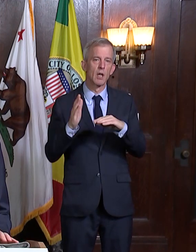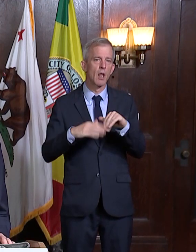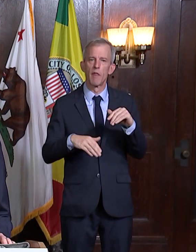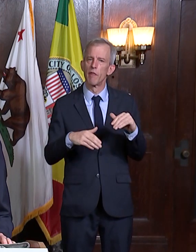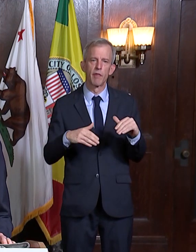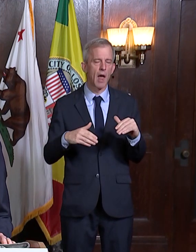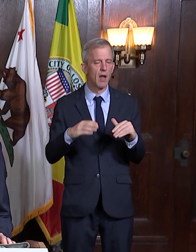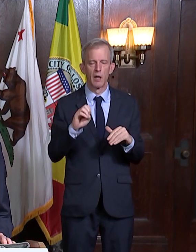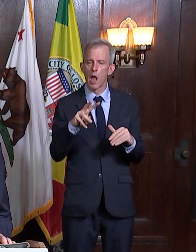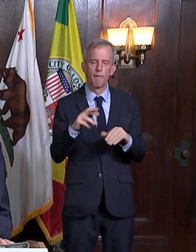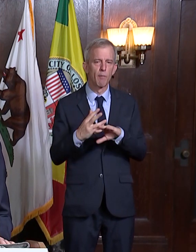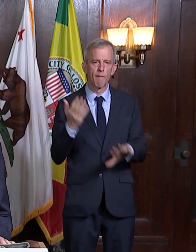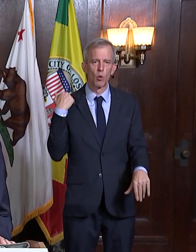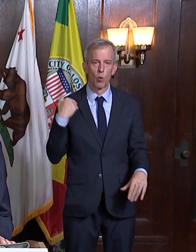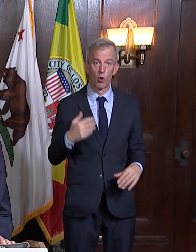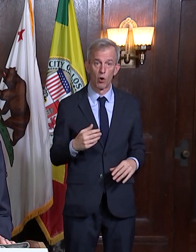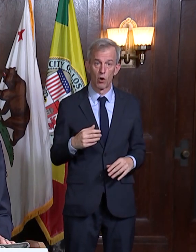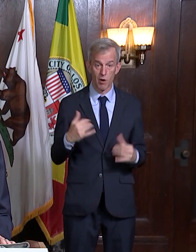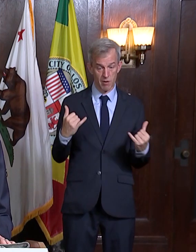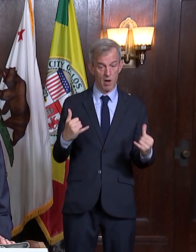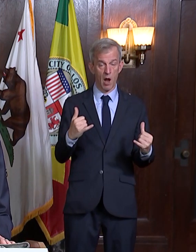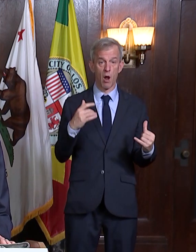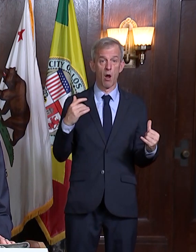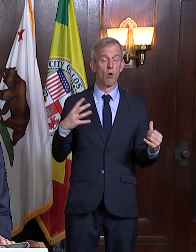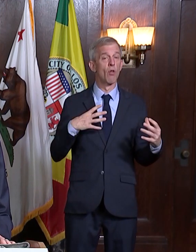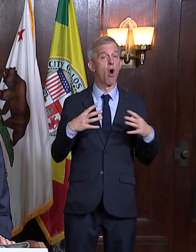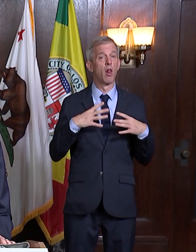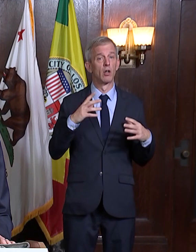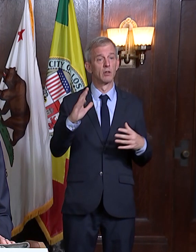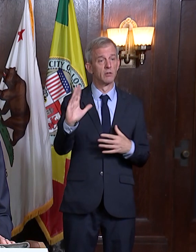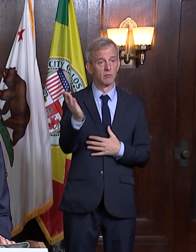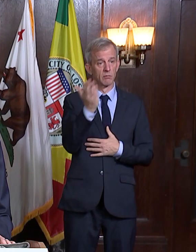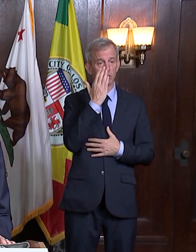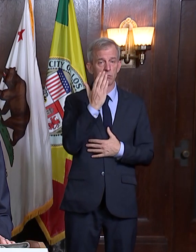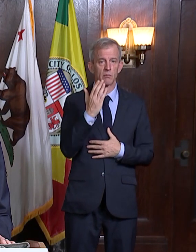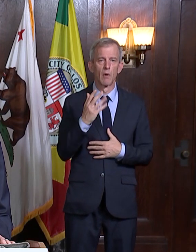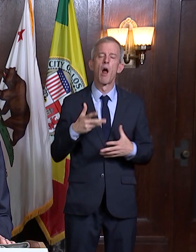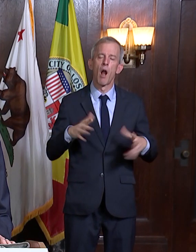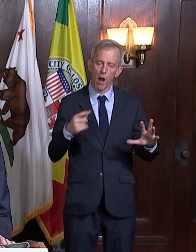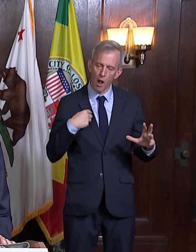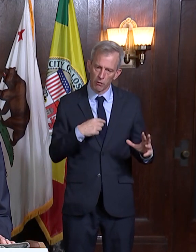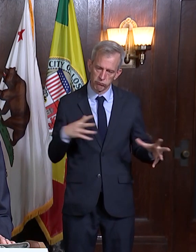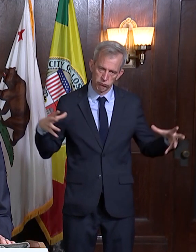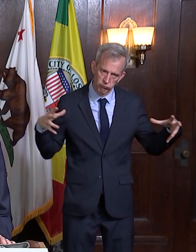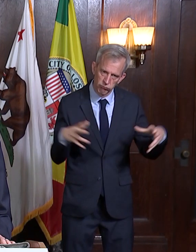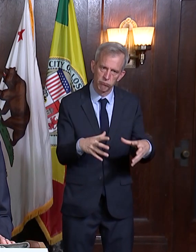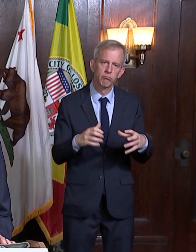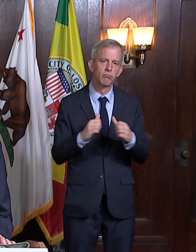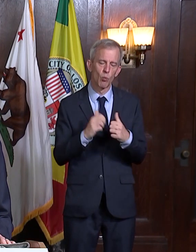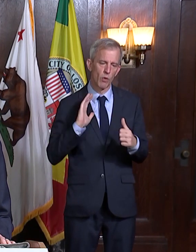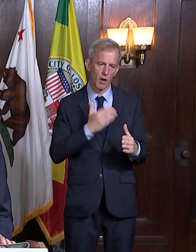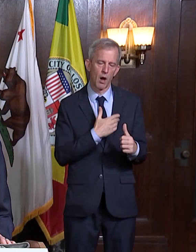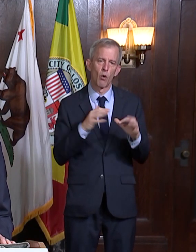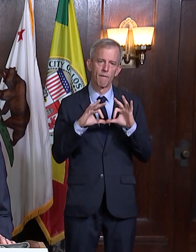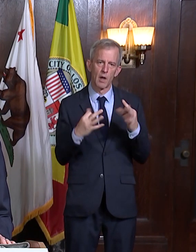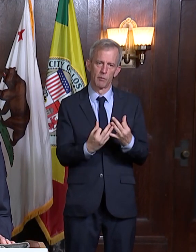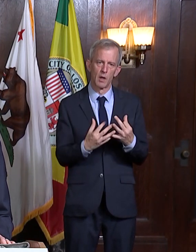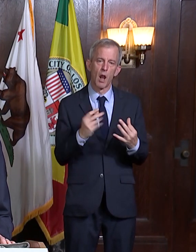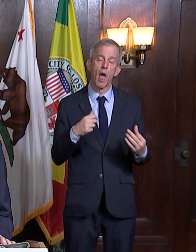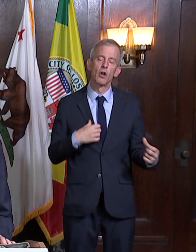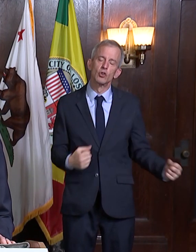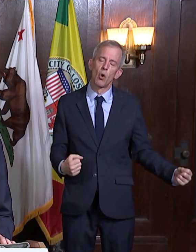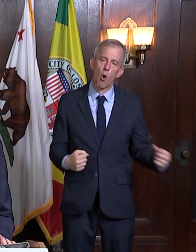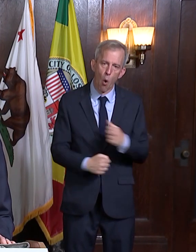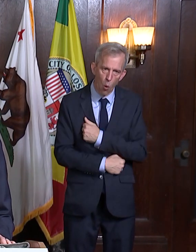This holiday season, my fellow Angelinos, let us gather with those that we love the most. Let us hold them. Let